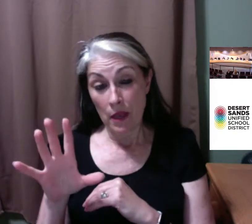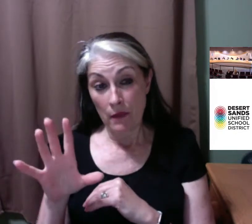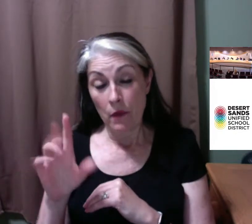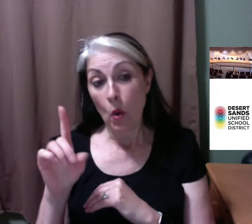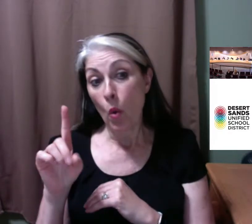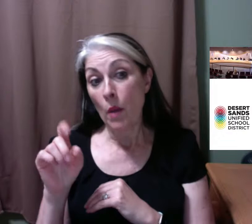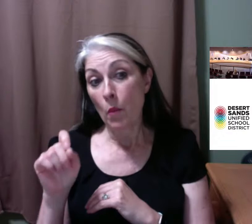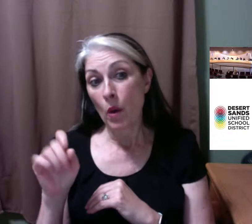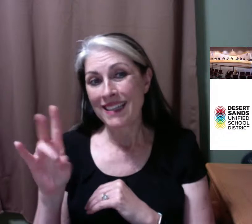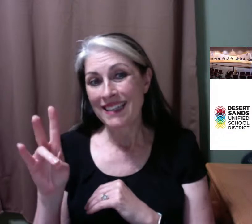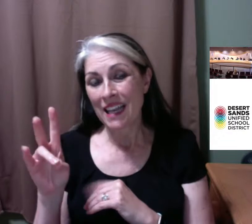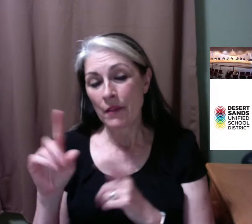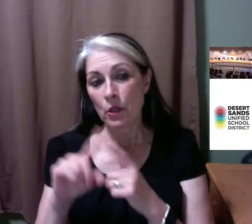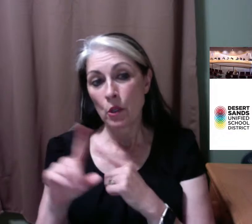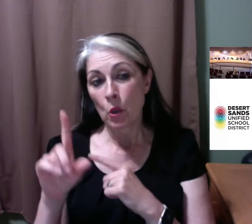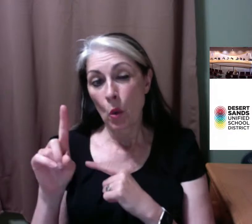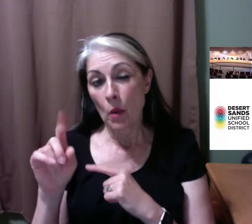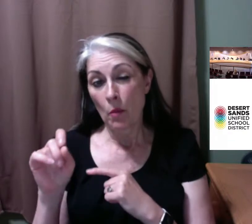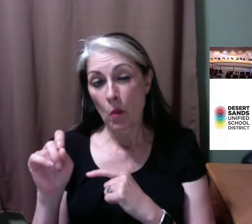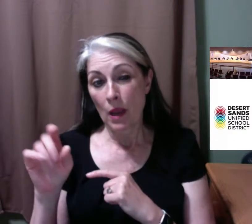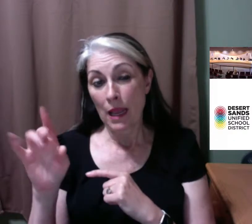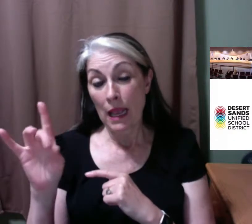1.7% and 1.8% of our total enrollment.